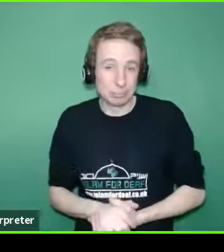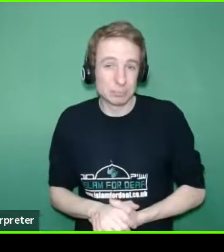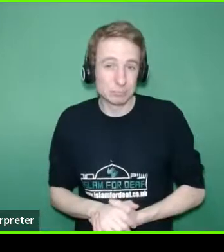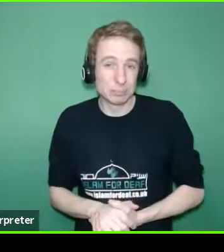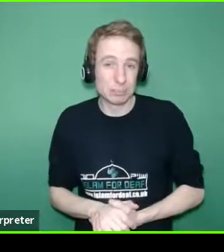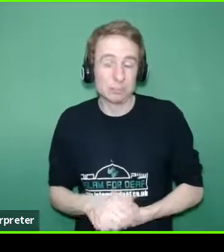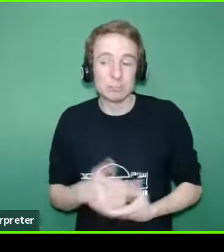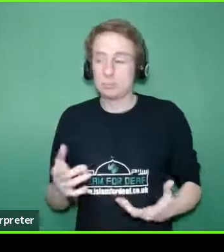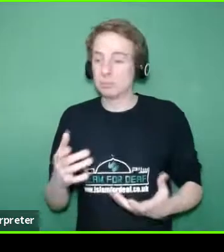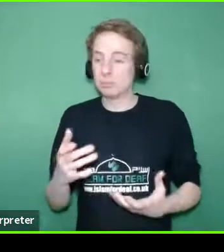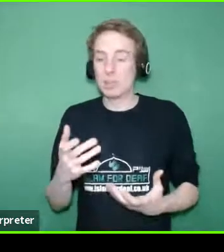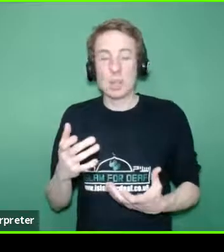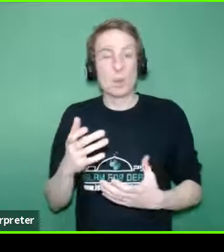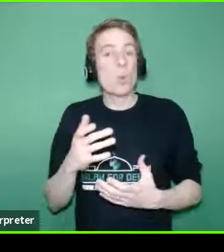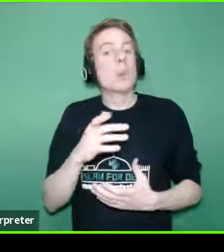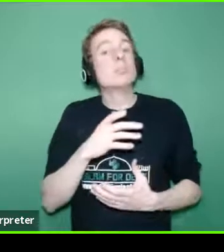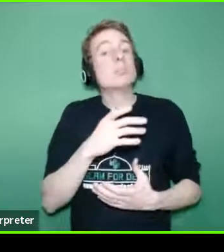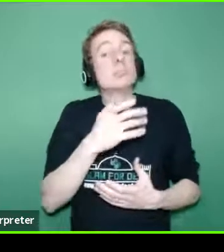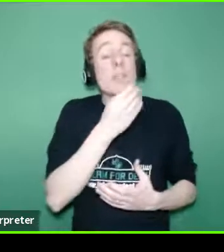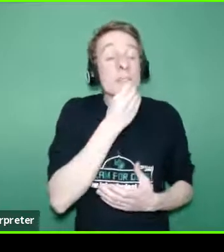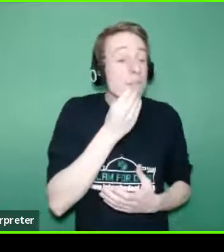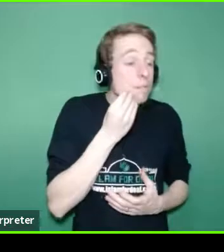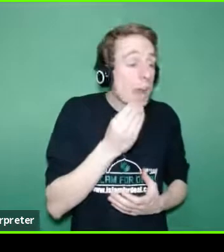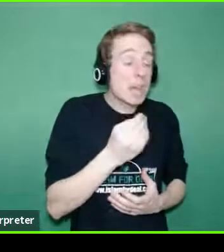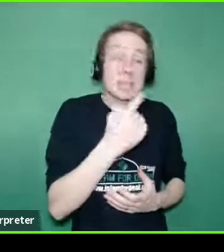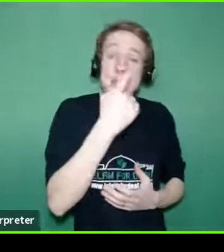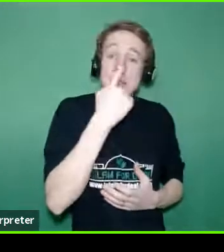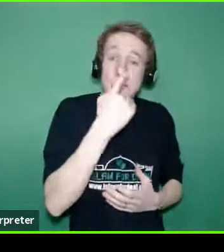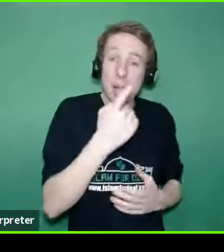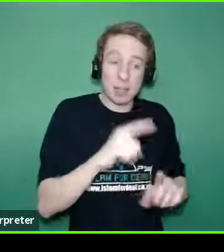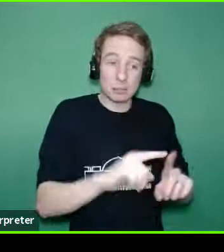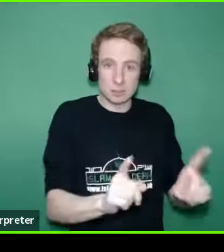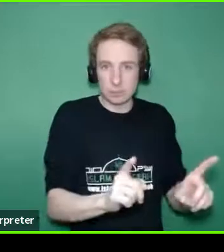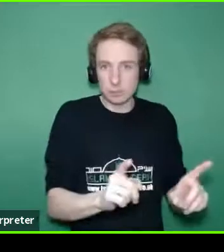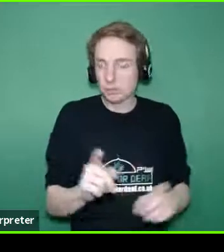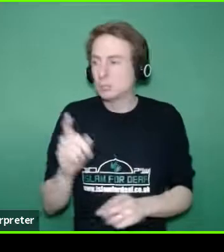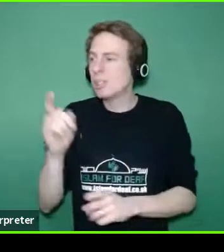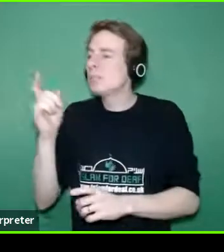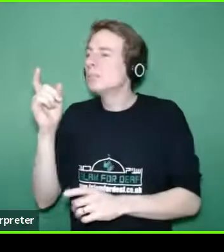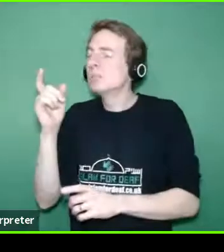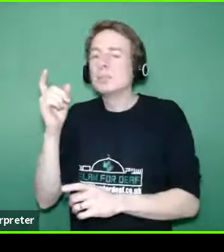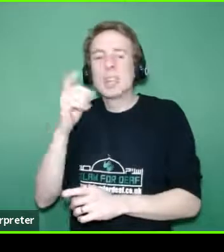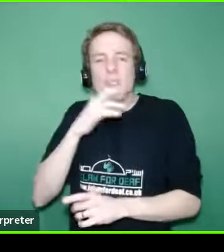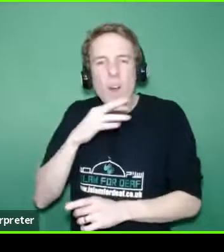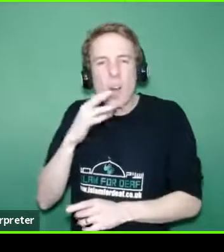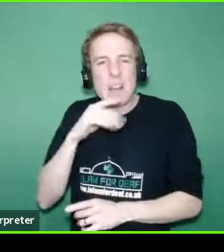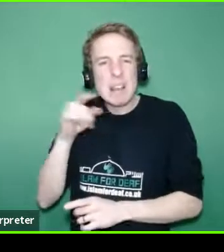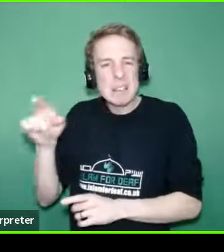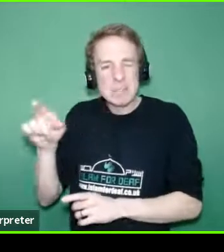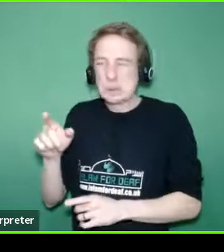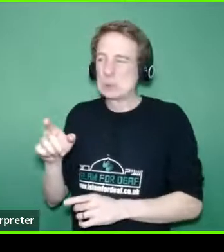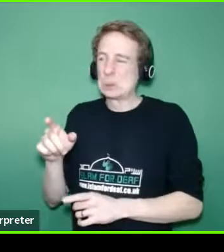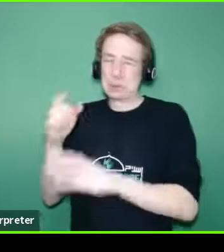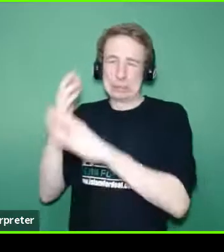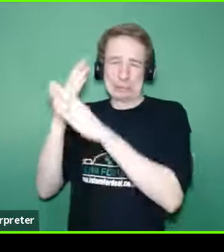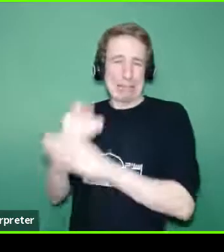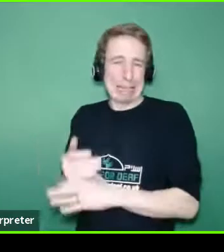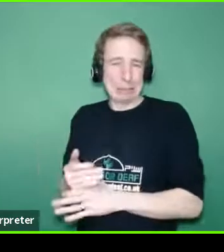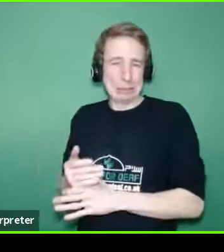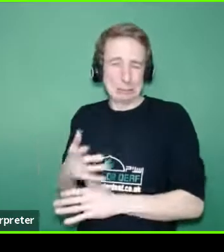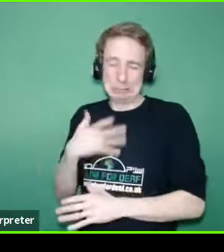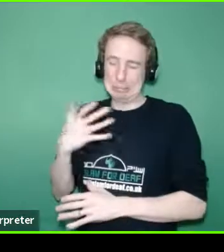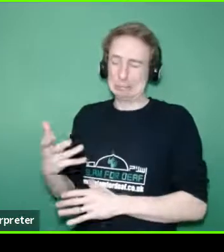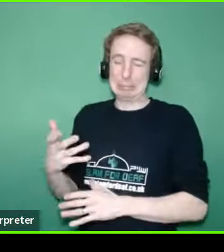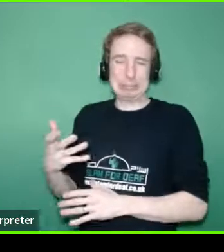to obedience to Allah, it's offensive to the angels, and it's an offensive smell. And for this reason,